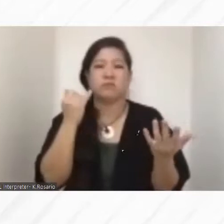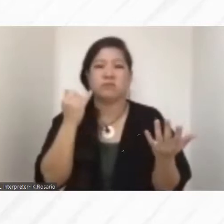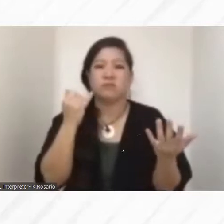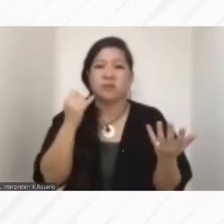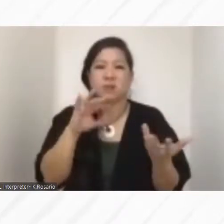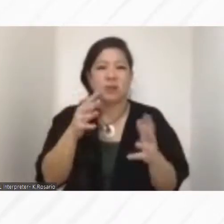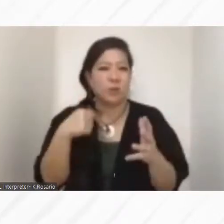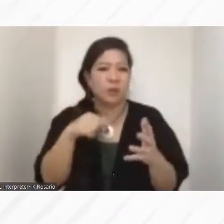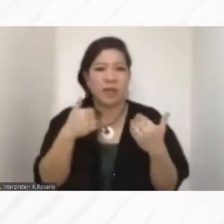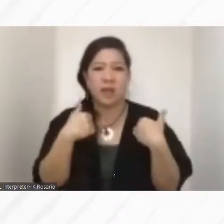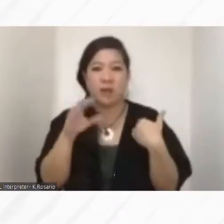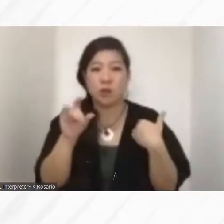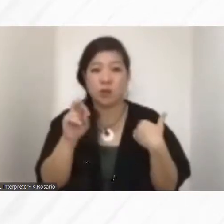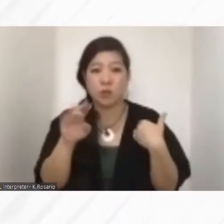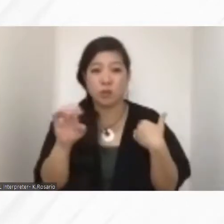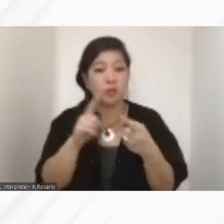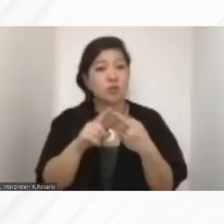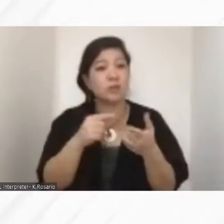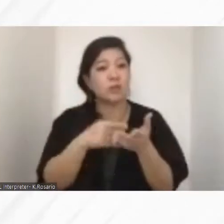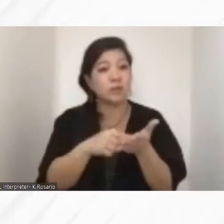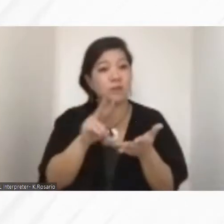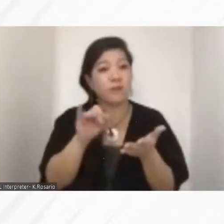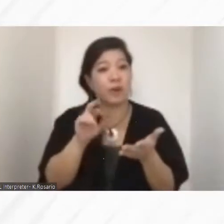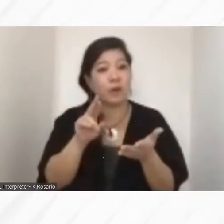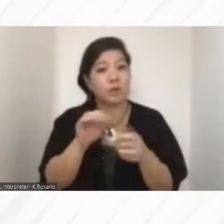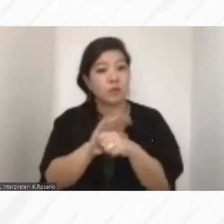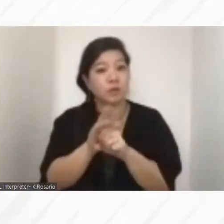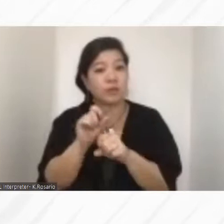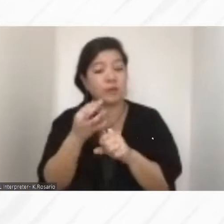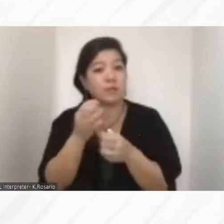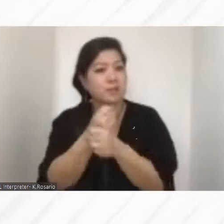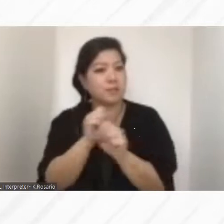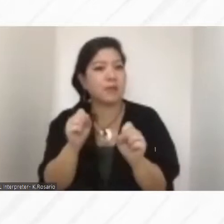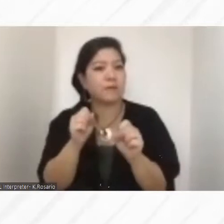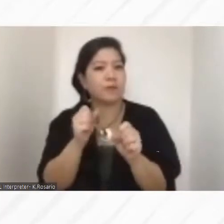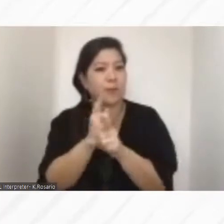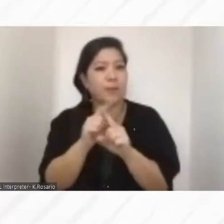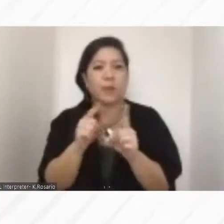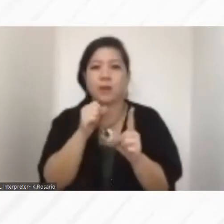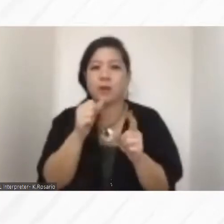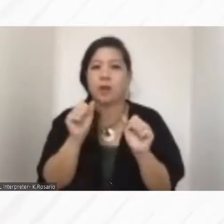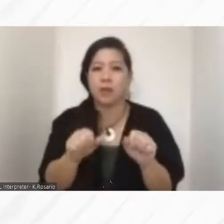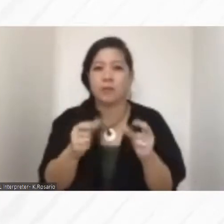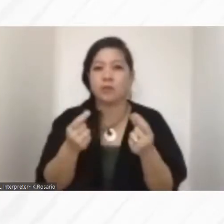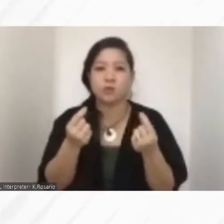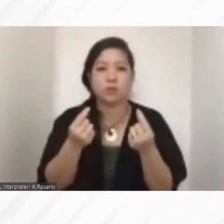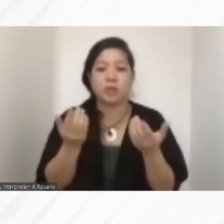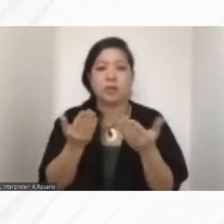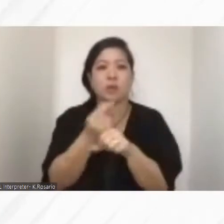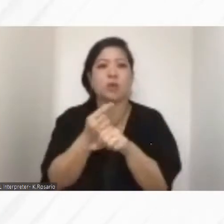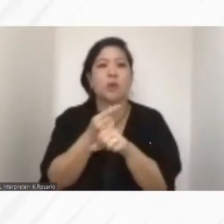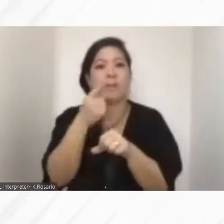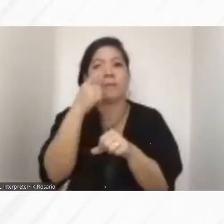a cure for this virus, a safe and effective vaccine, but we weren't able to stomp it out on Guam